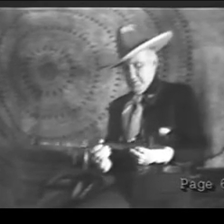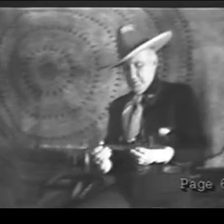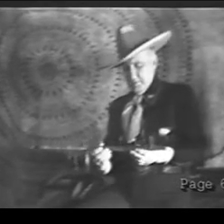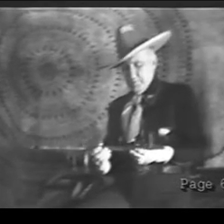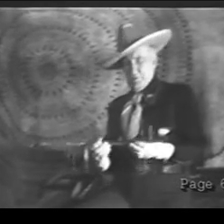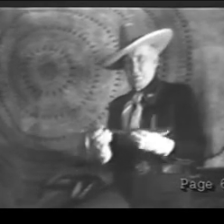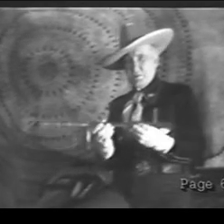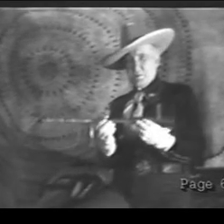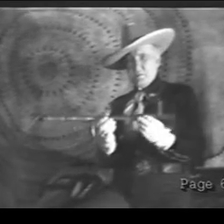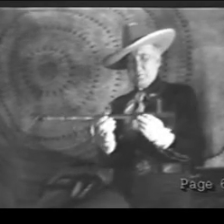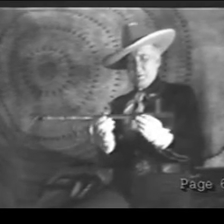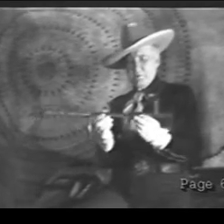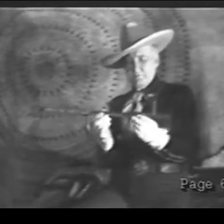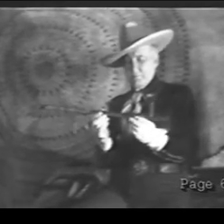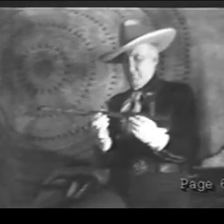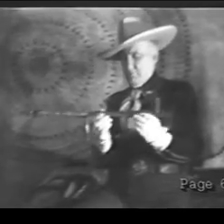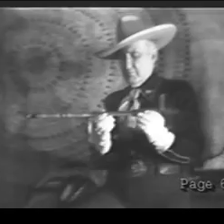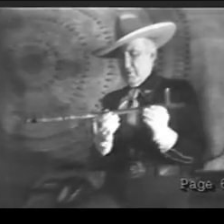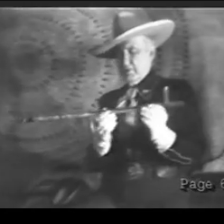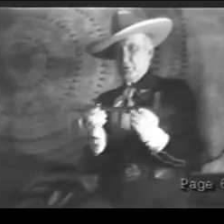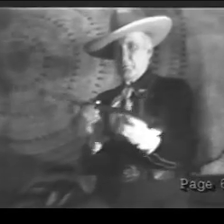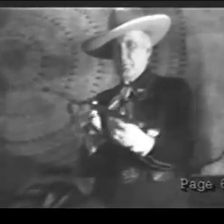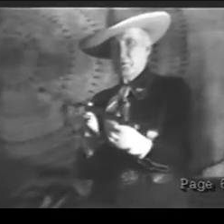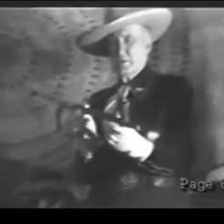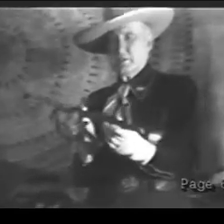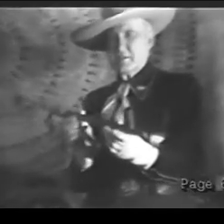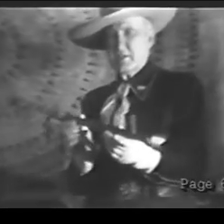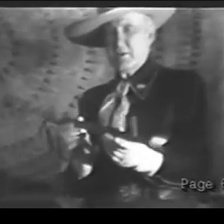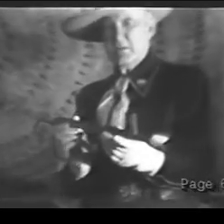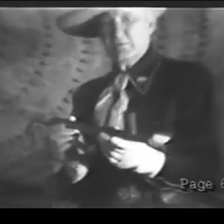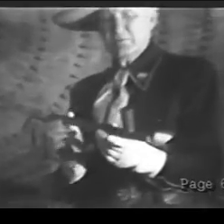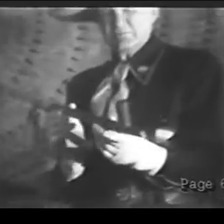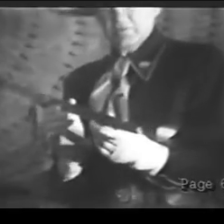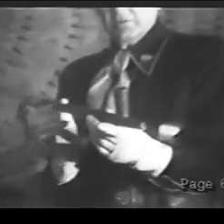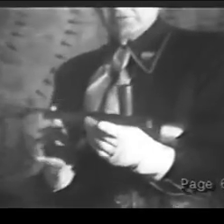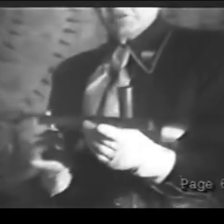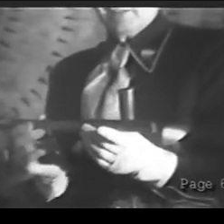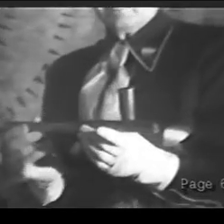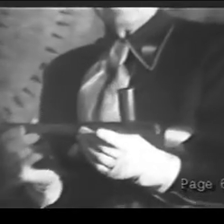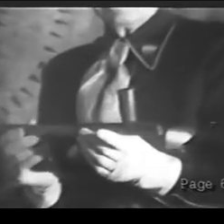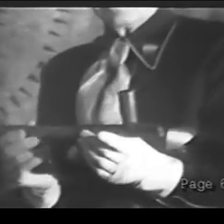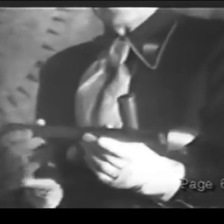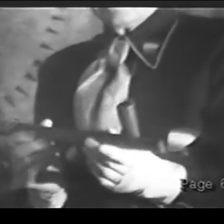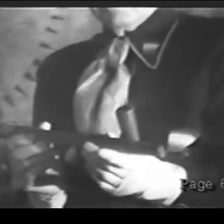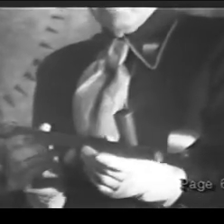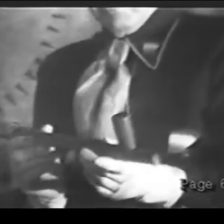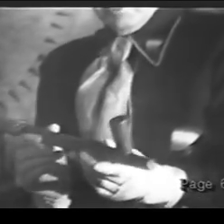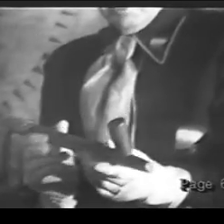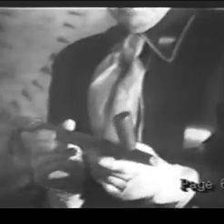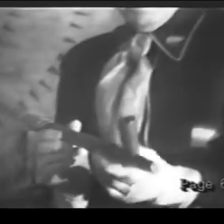that might be used in the teepee by a group of old Indians sitting around. They're chatting, visiting, and